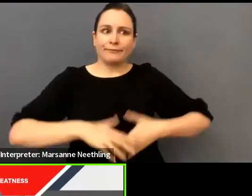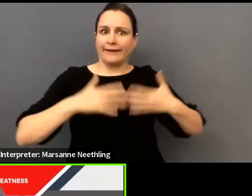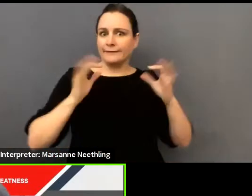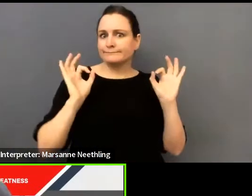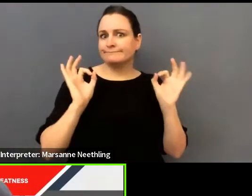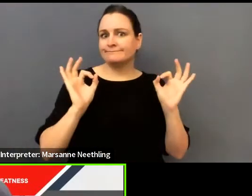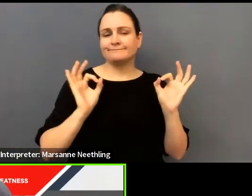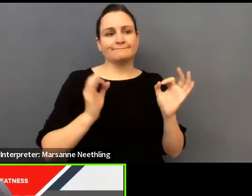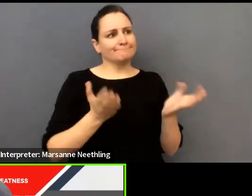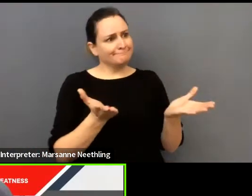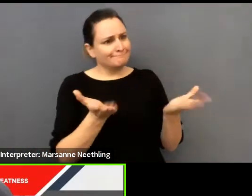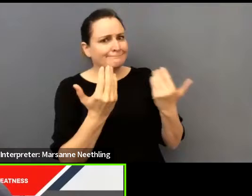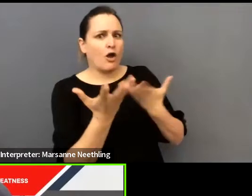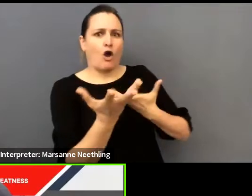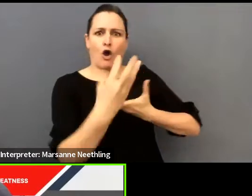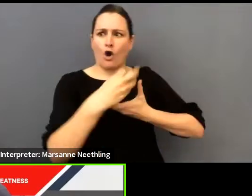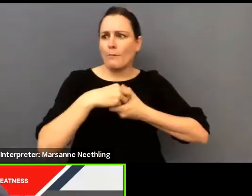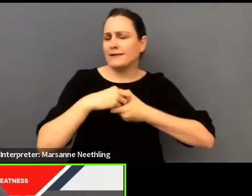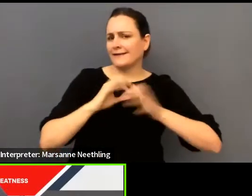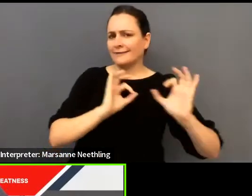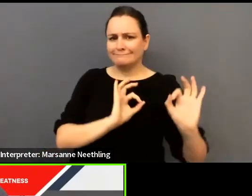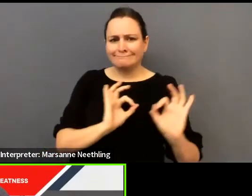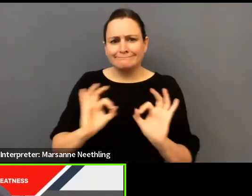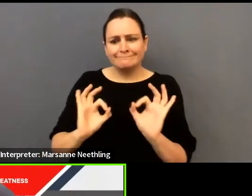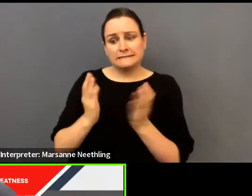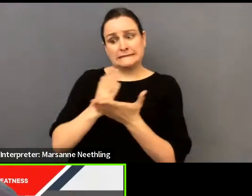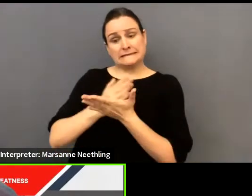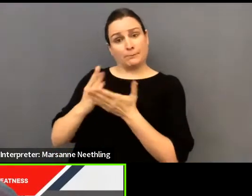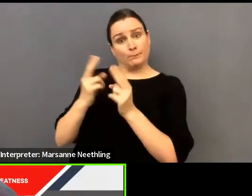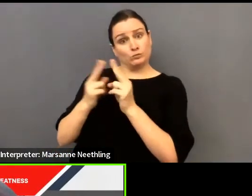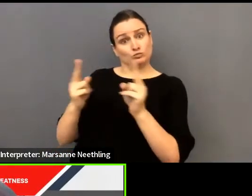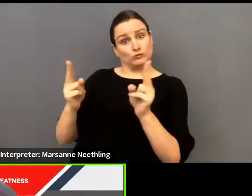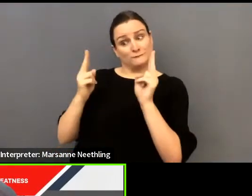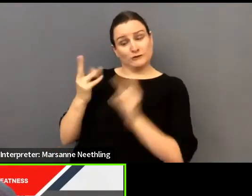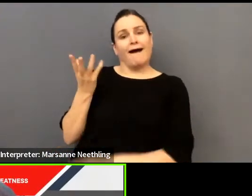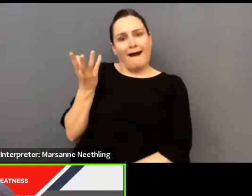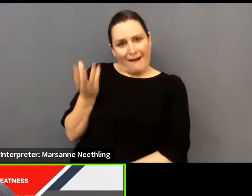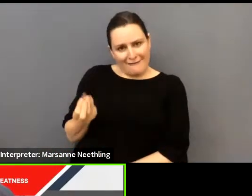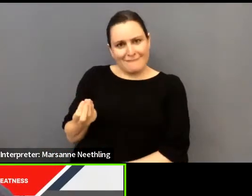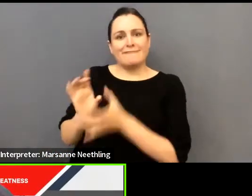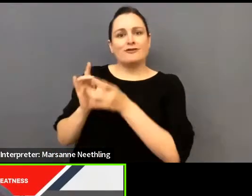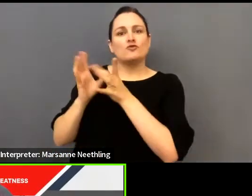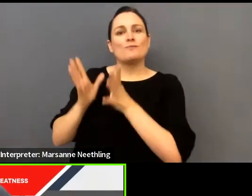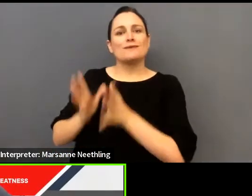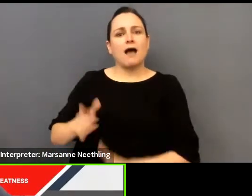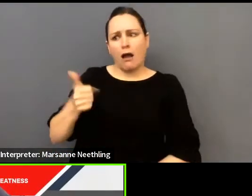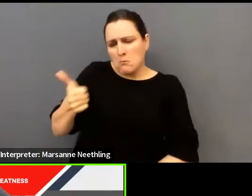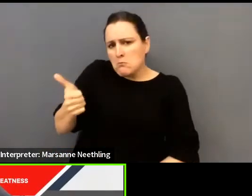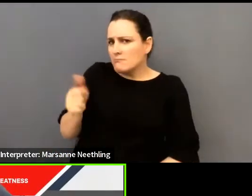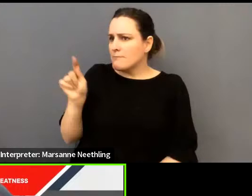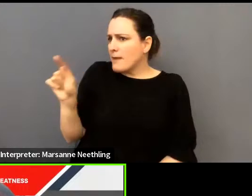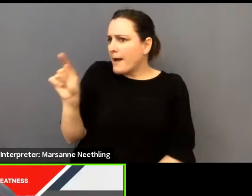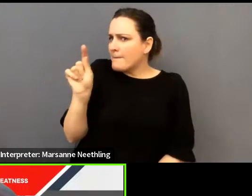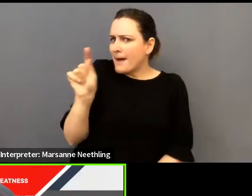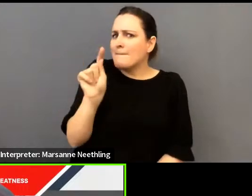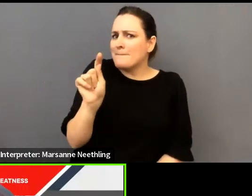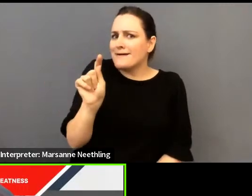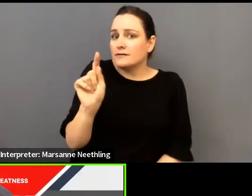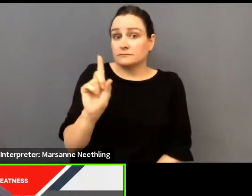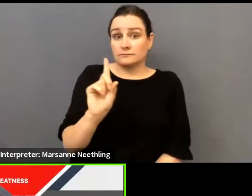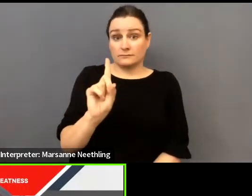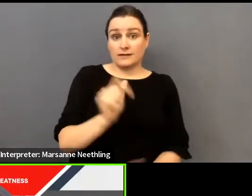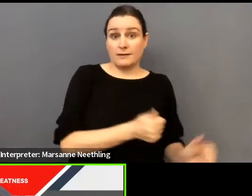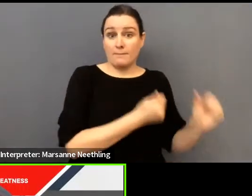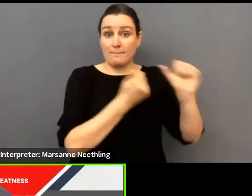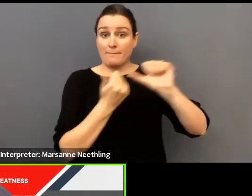have universities that have sign language interpreter services. It has grown over the years, but when we get to basic